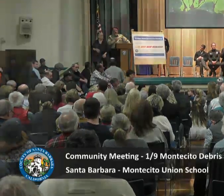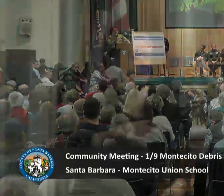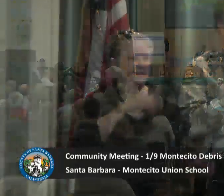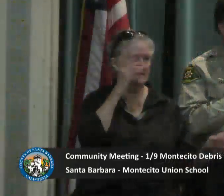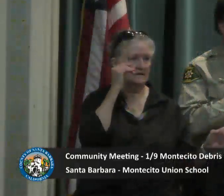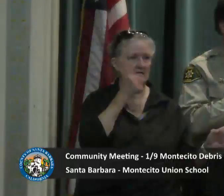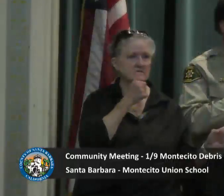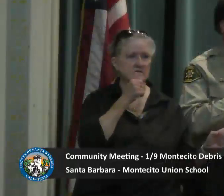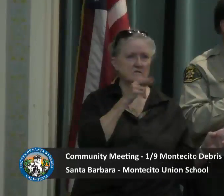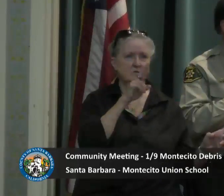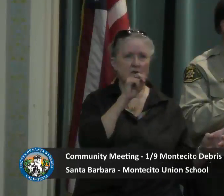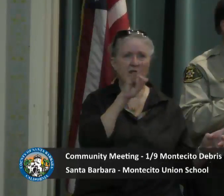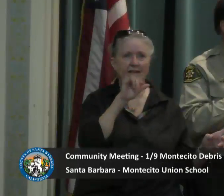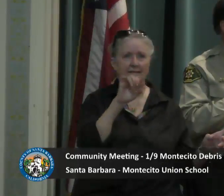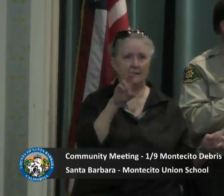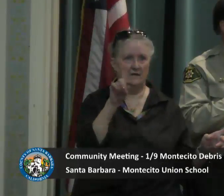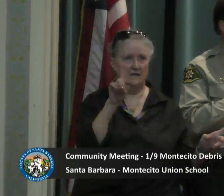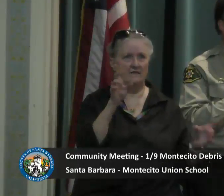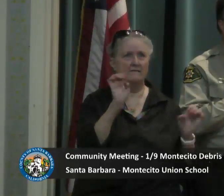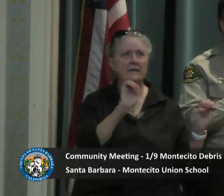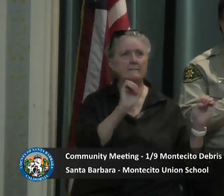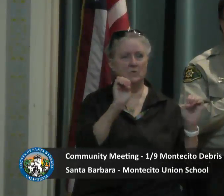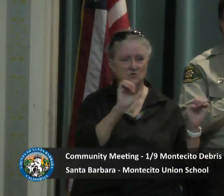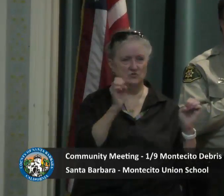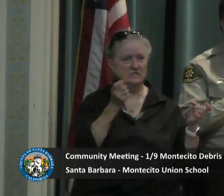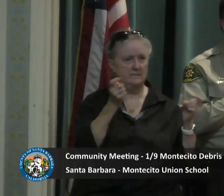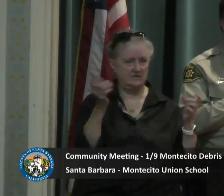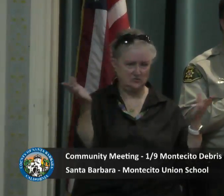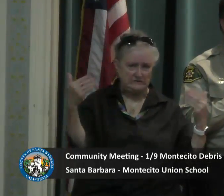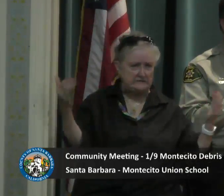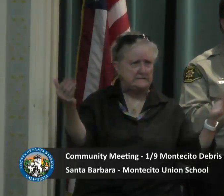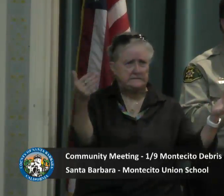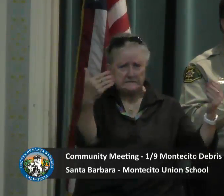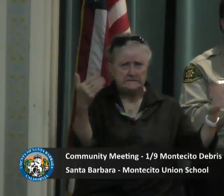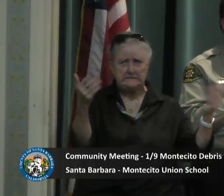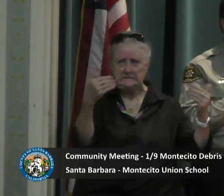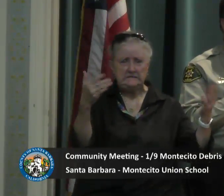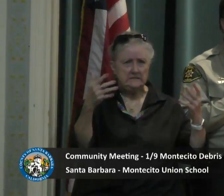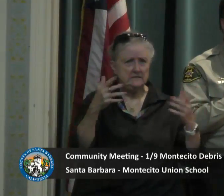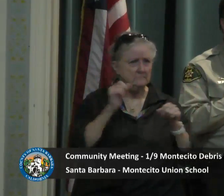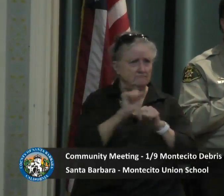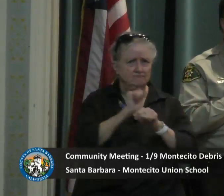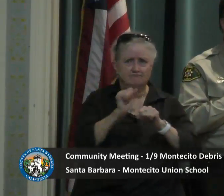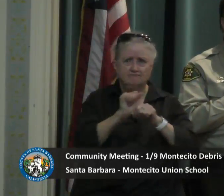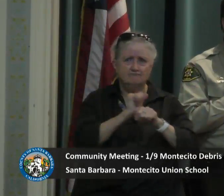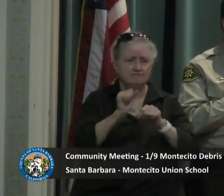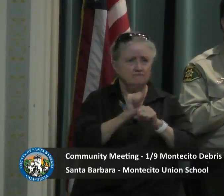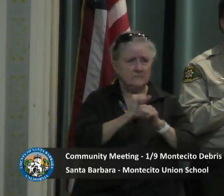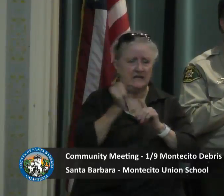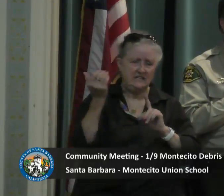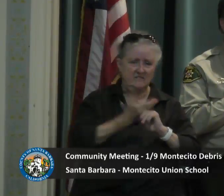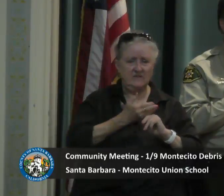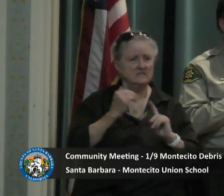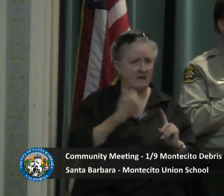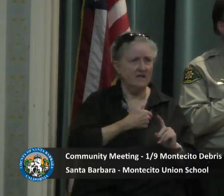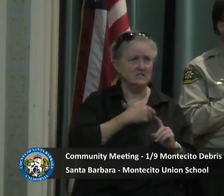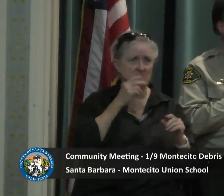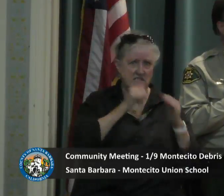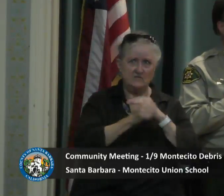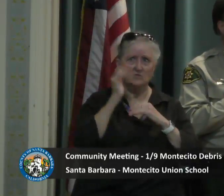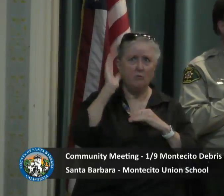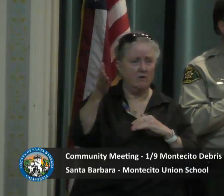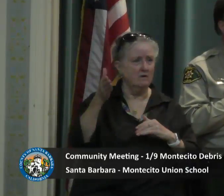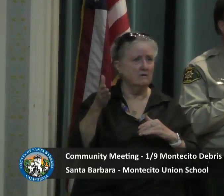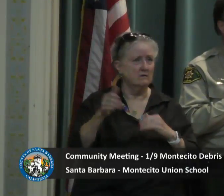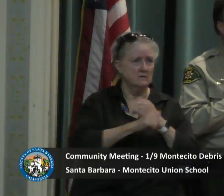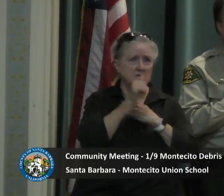that rallied the emergency managers in this county and really convinced us of what the danger was and that